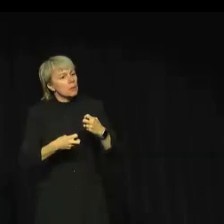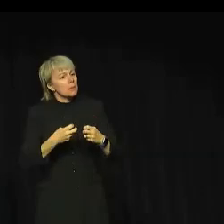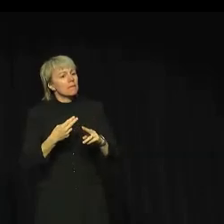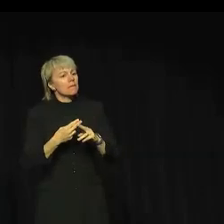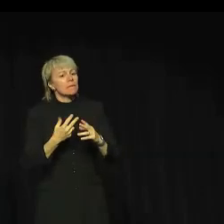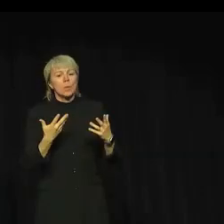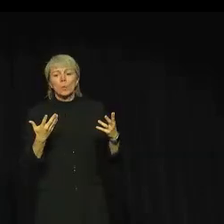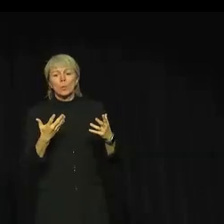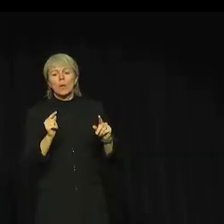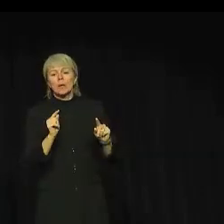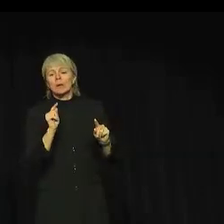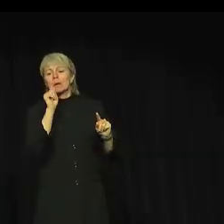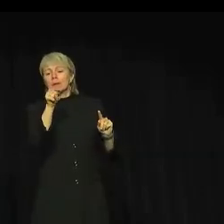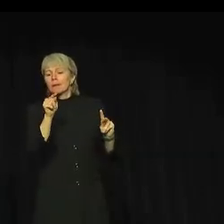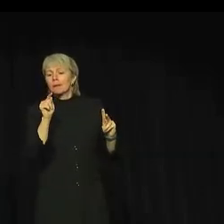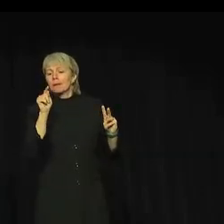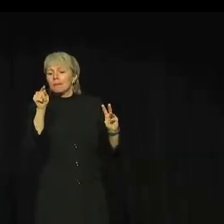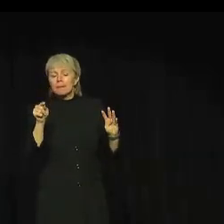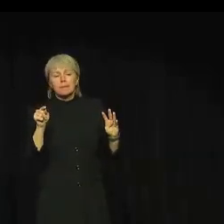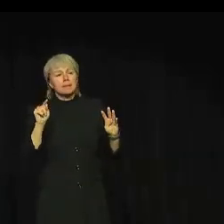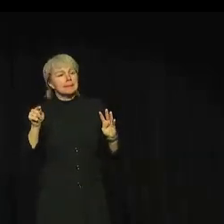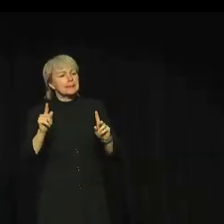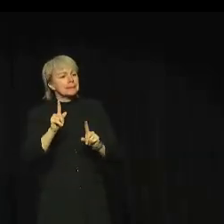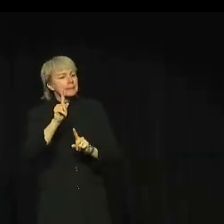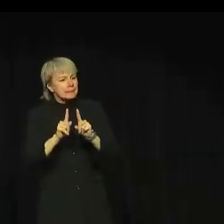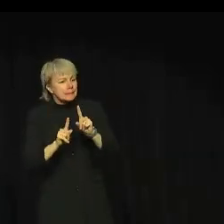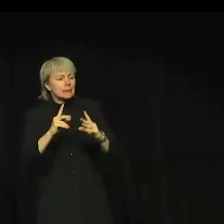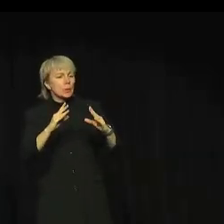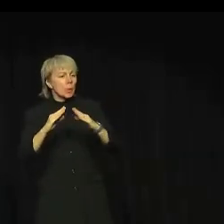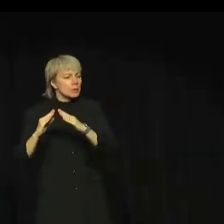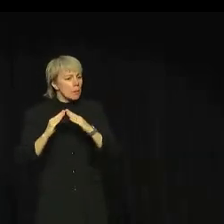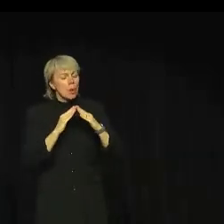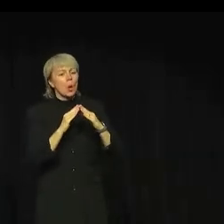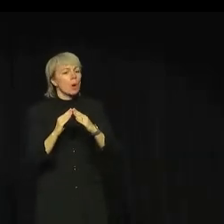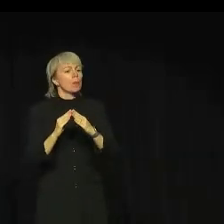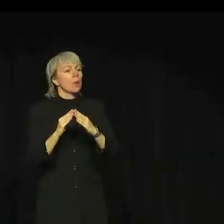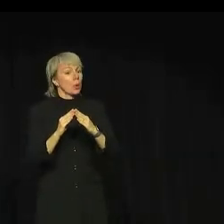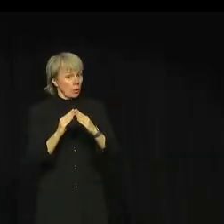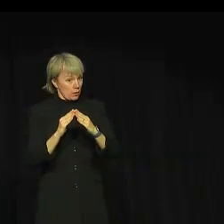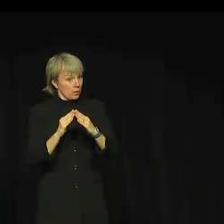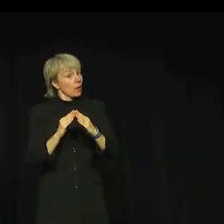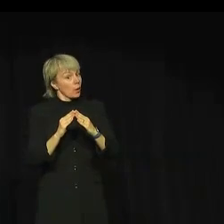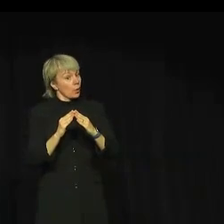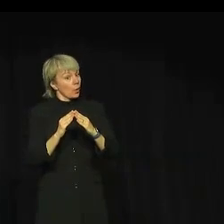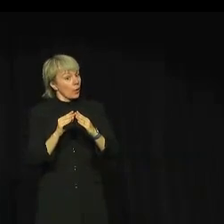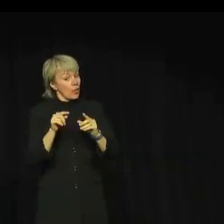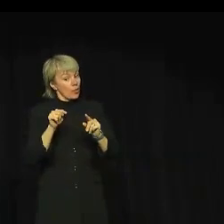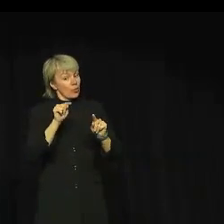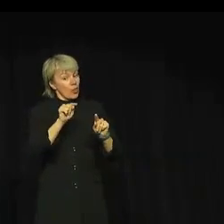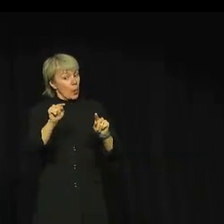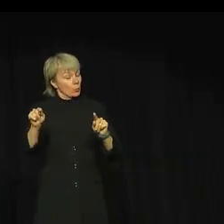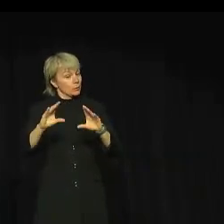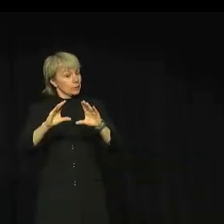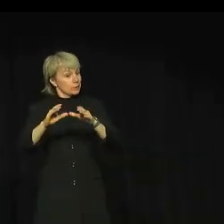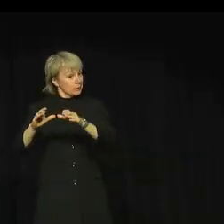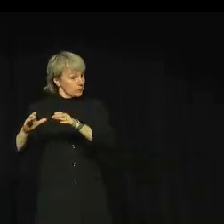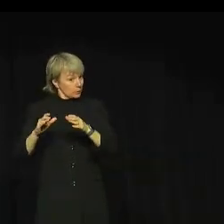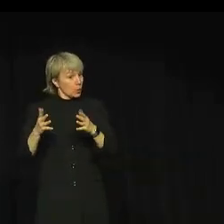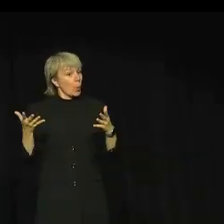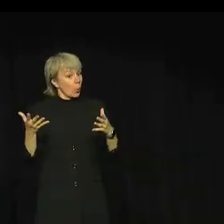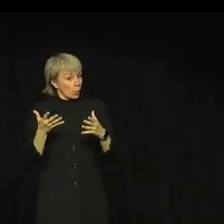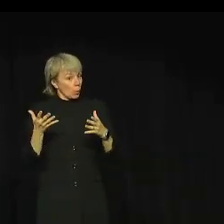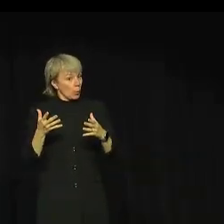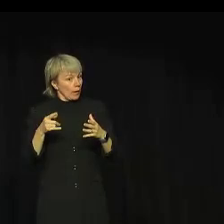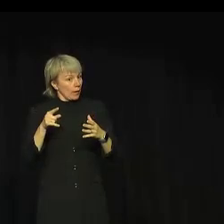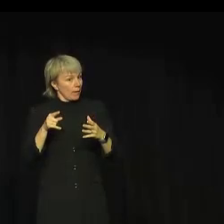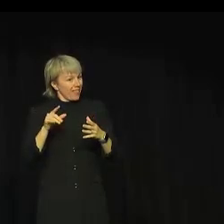those outlying cities in our suburbs, in our big cities, those suburbs where governments are